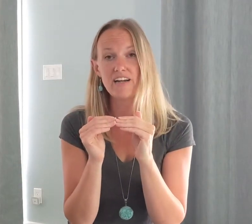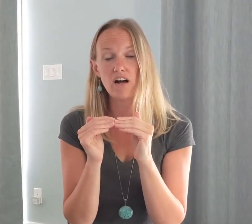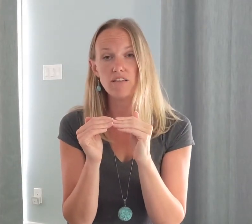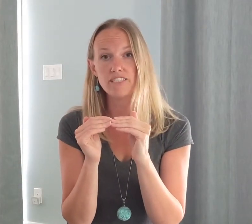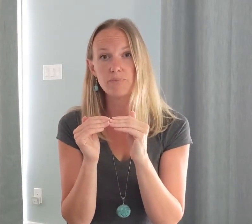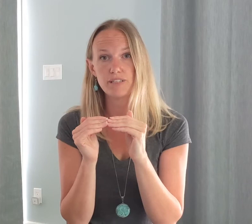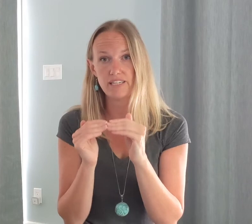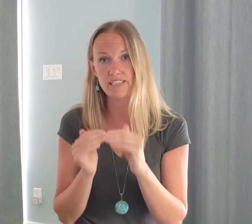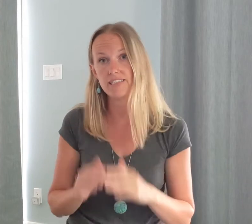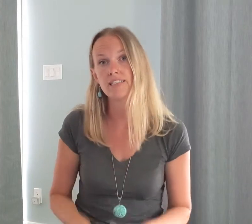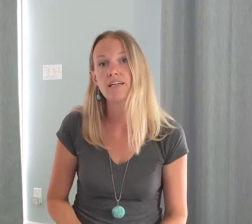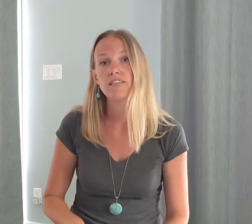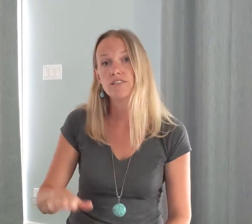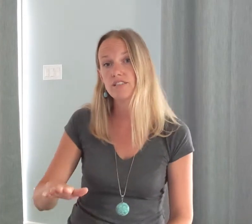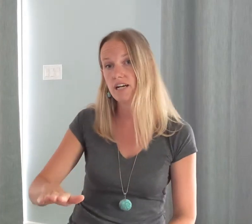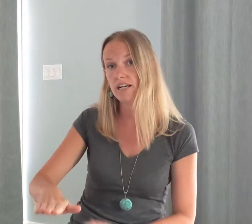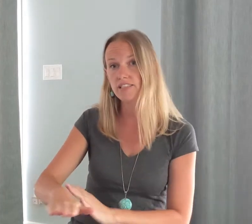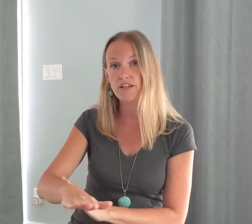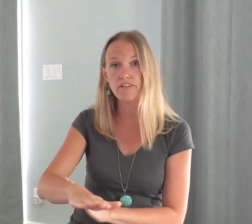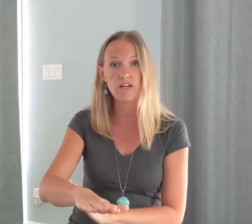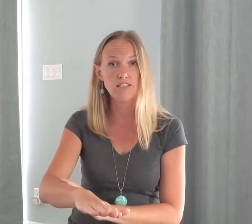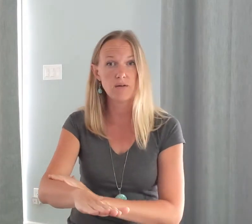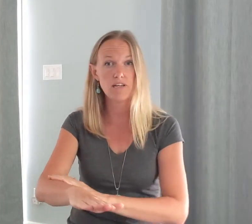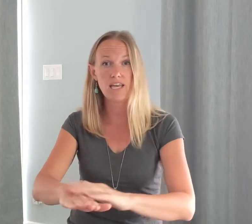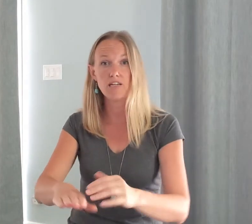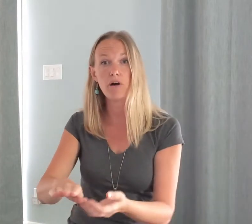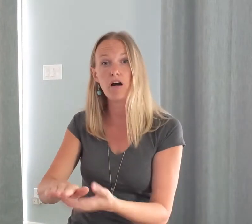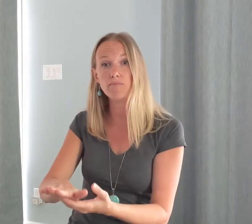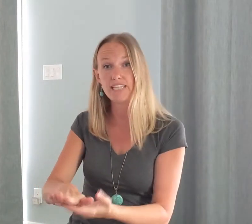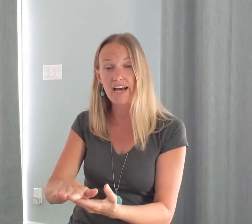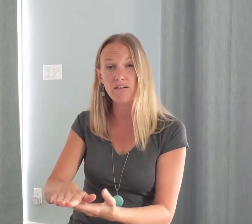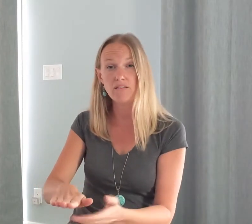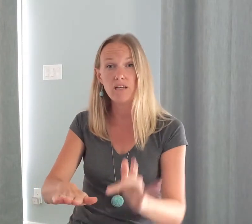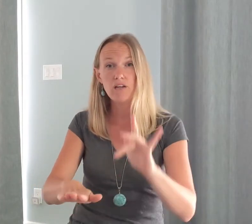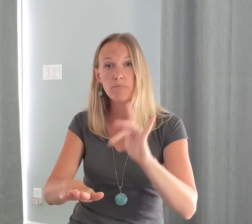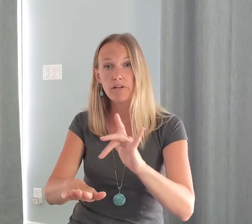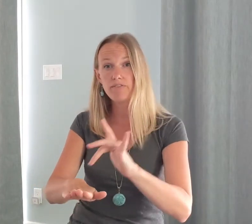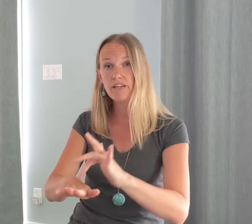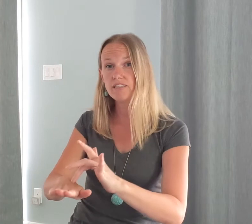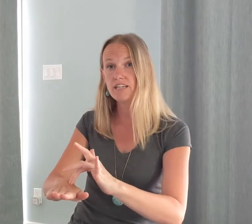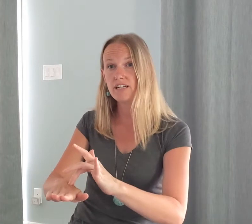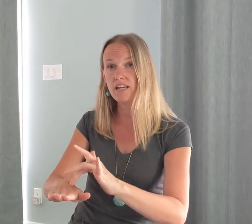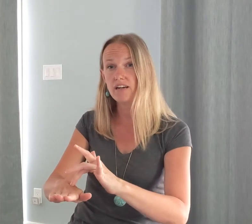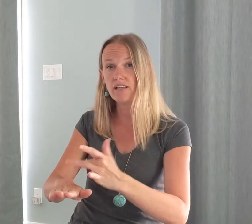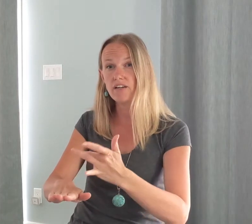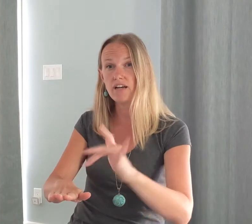all of its brilliance. So shines, you have your non-dominant hand palm down, middle finger starting here, and then you kind of